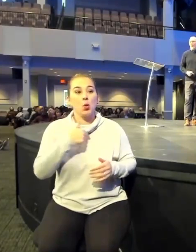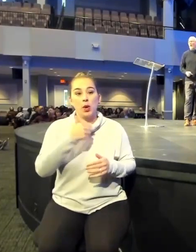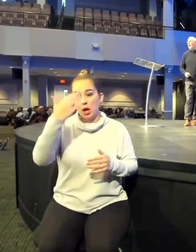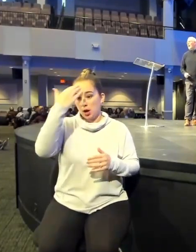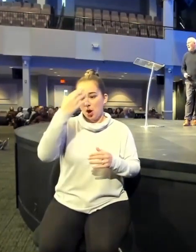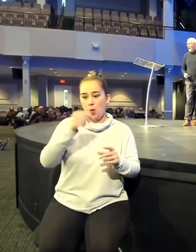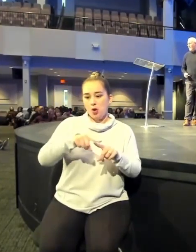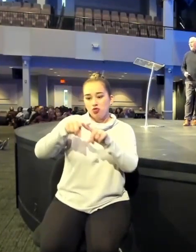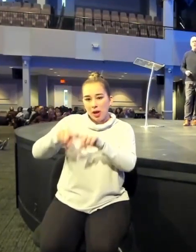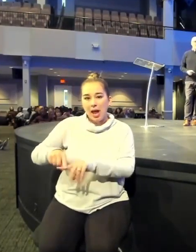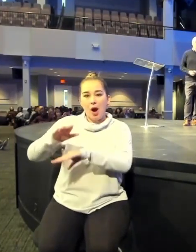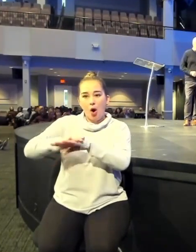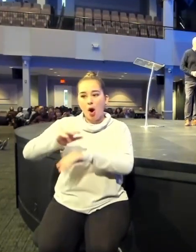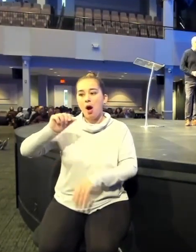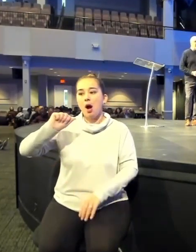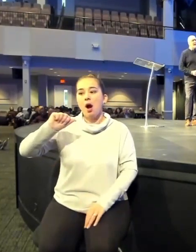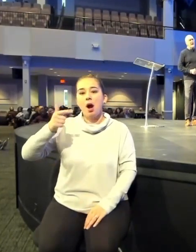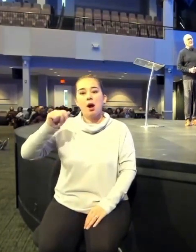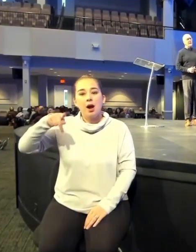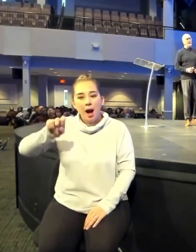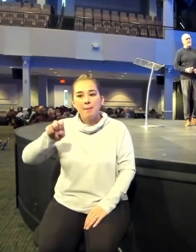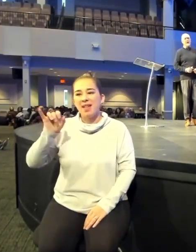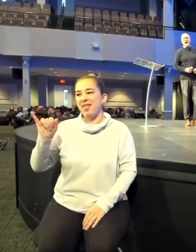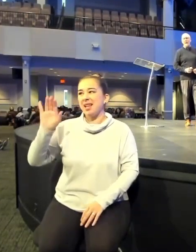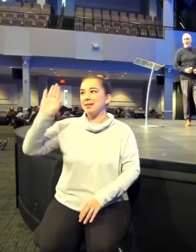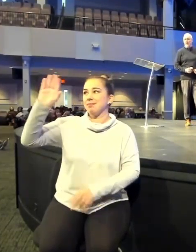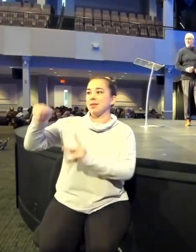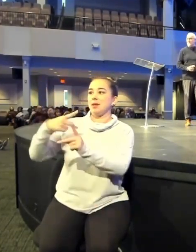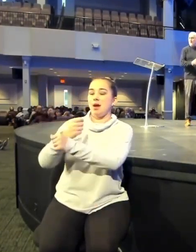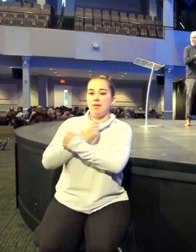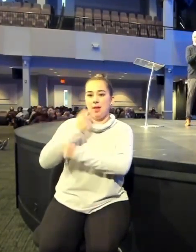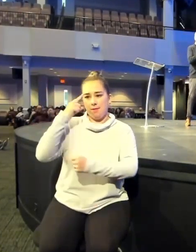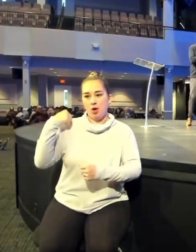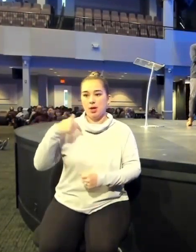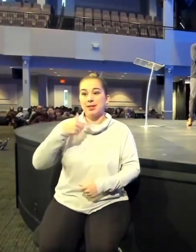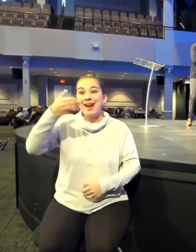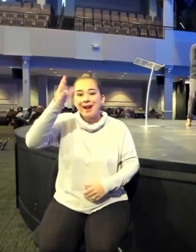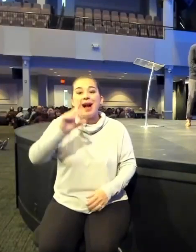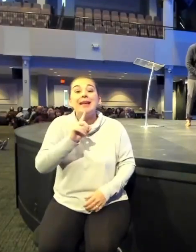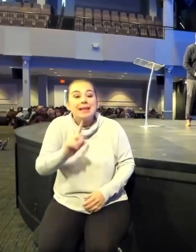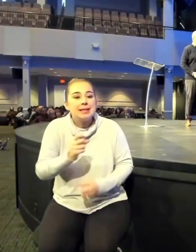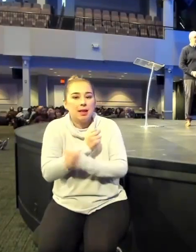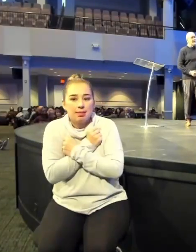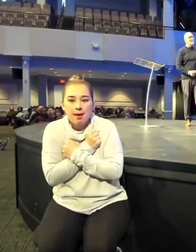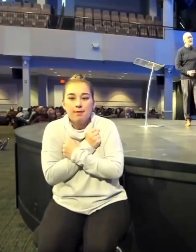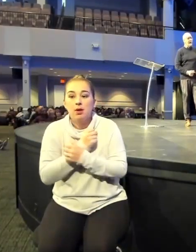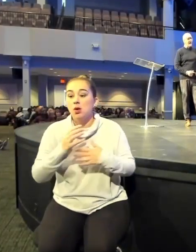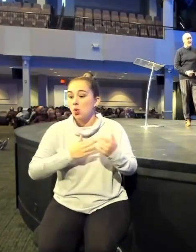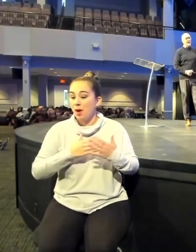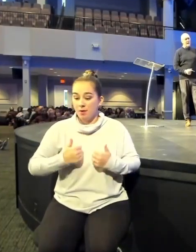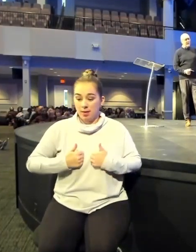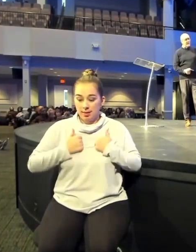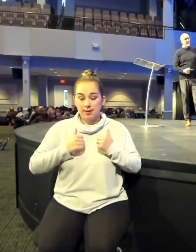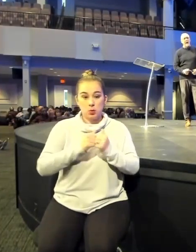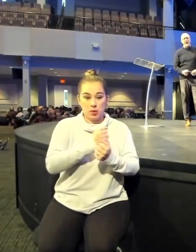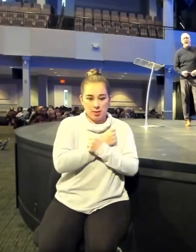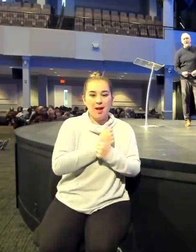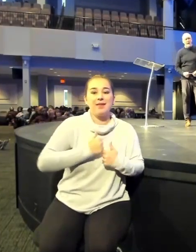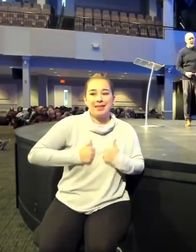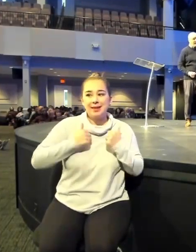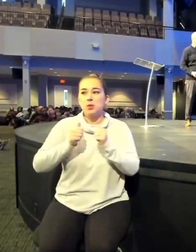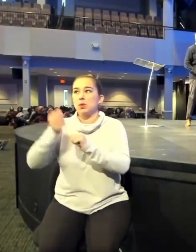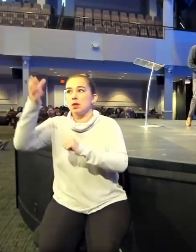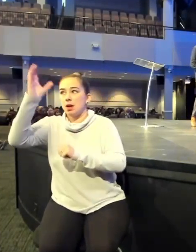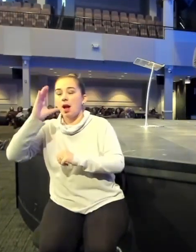on the agape, on the love God has for us. God is love, agape. Whoever lives in love lives in God